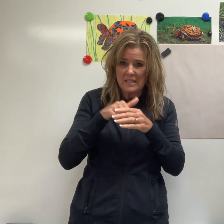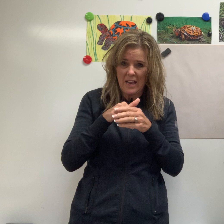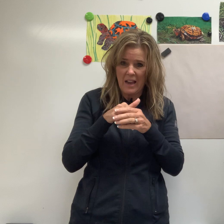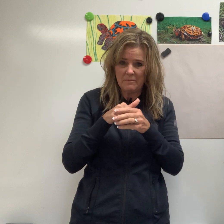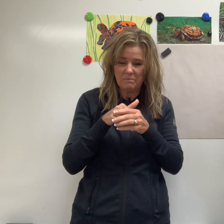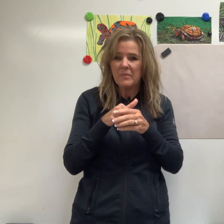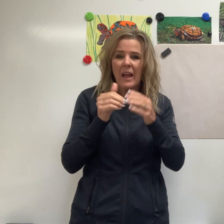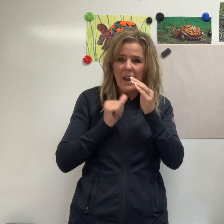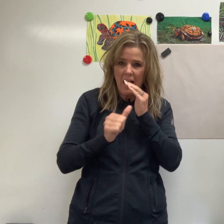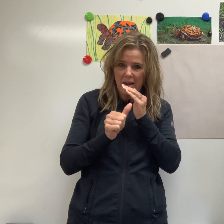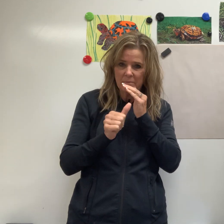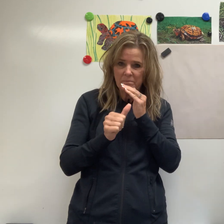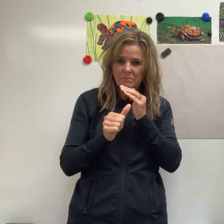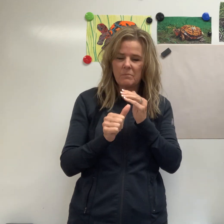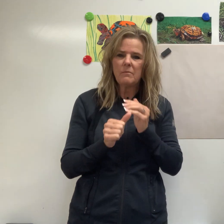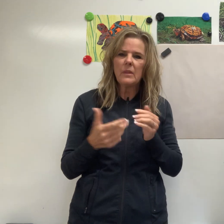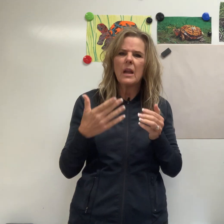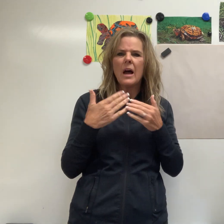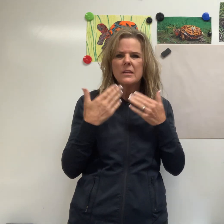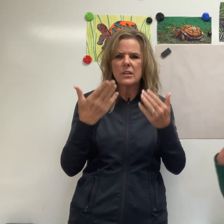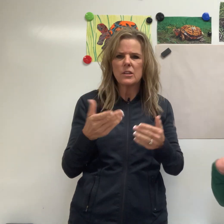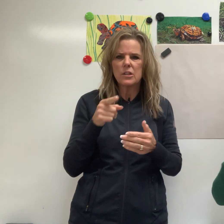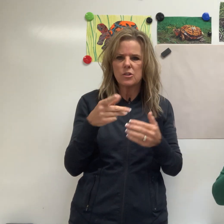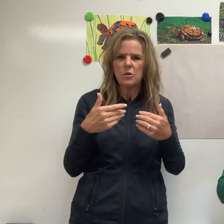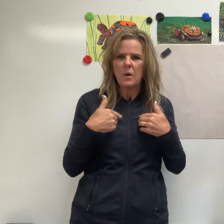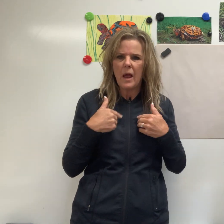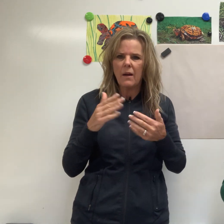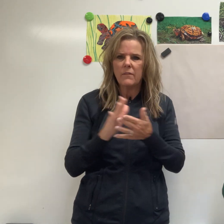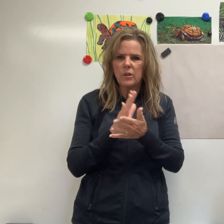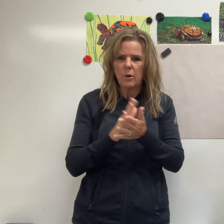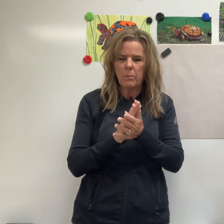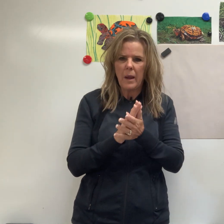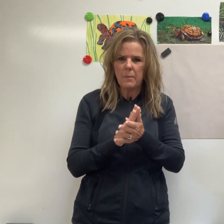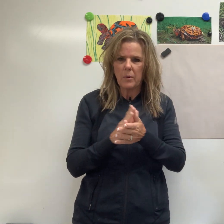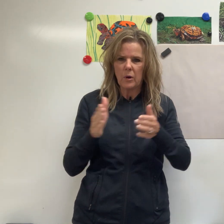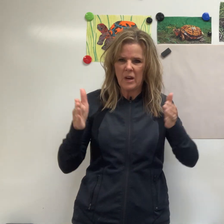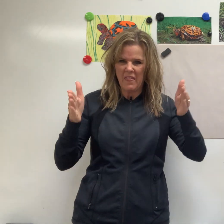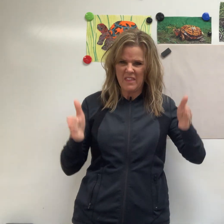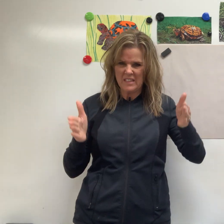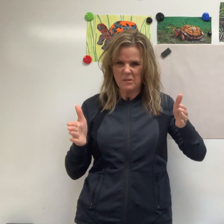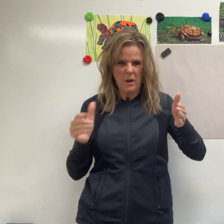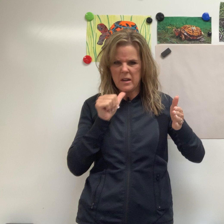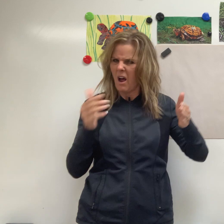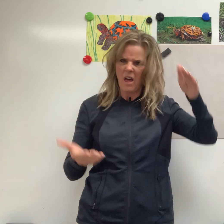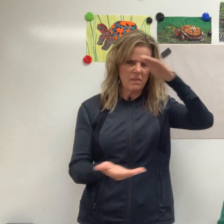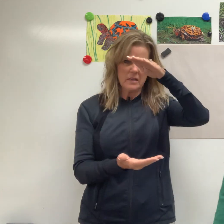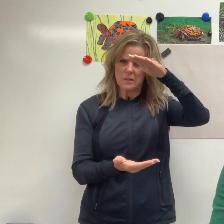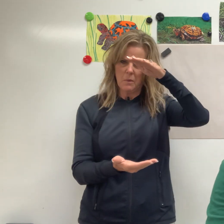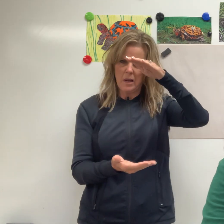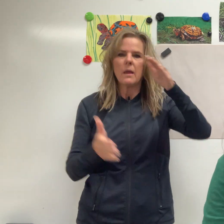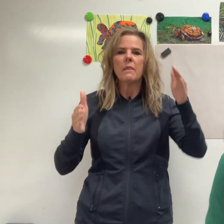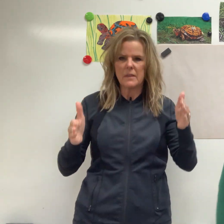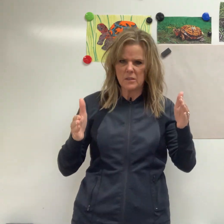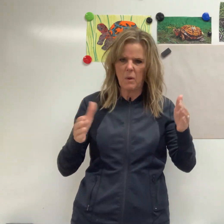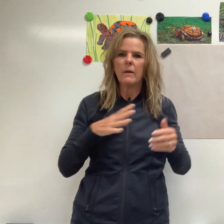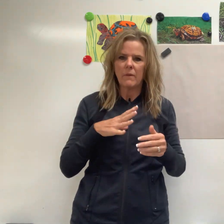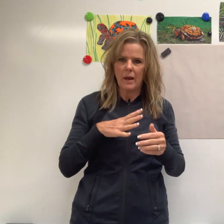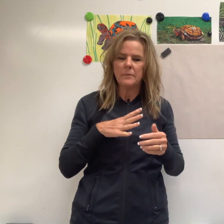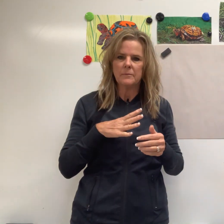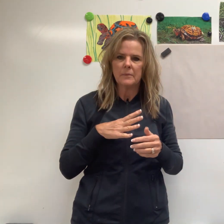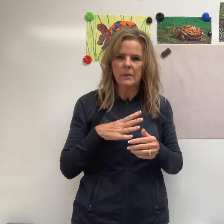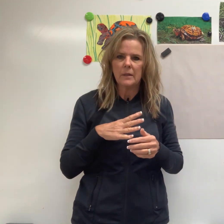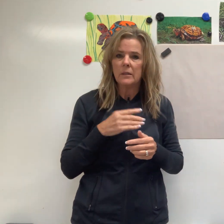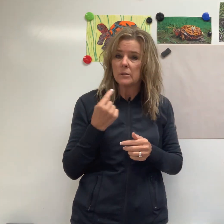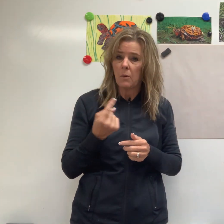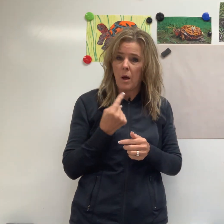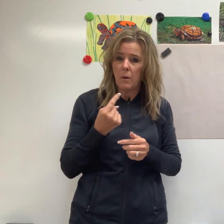paper sideways, not up and down tall, but sideways. He's a little easier to fit on your paper that way. So we are, as always,